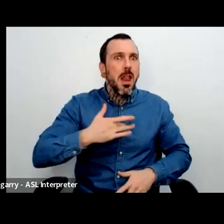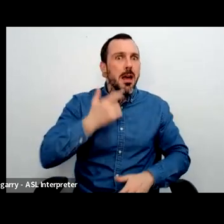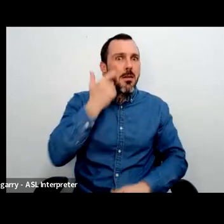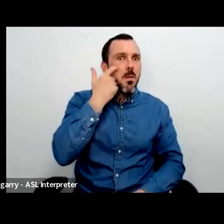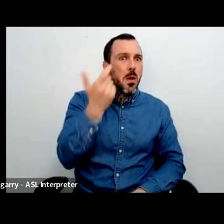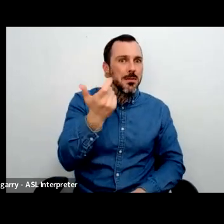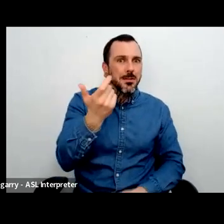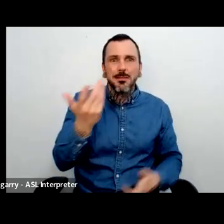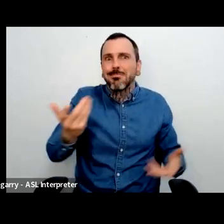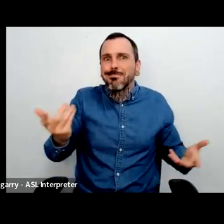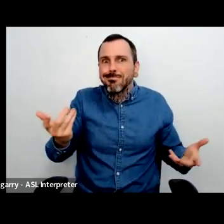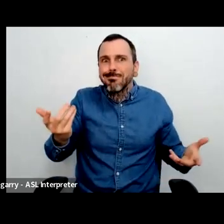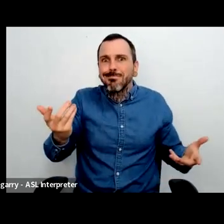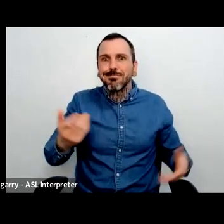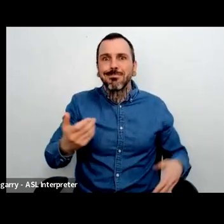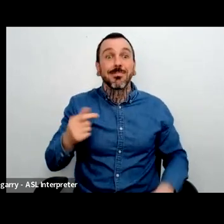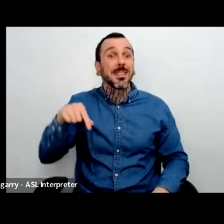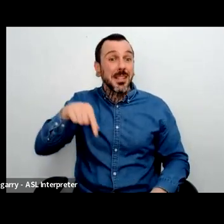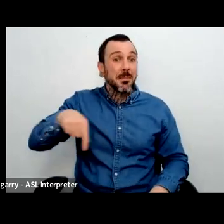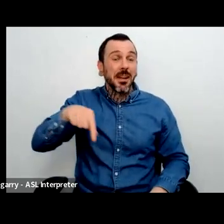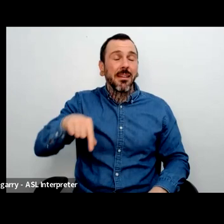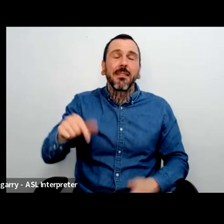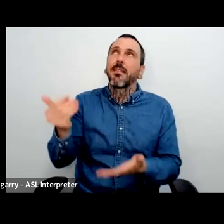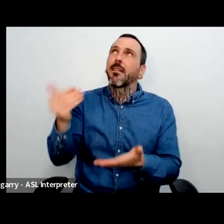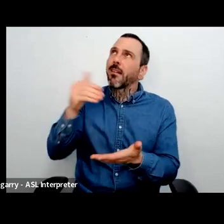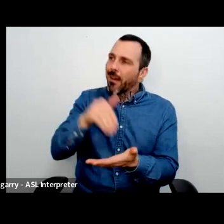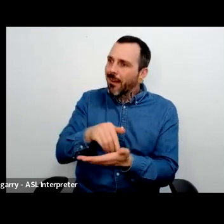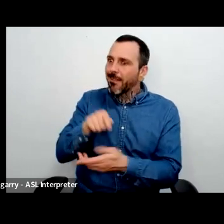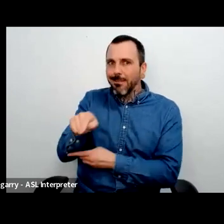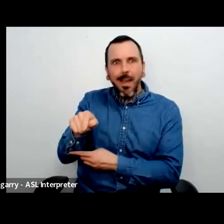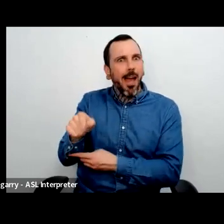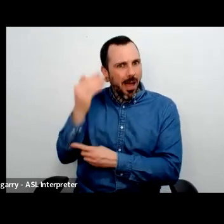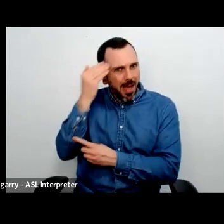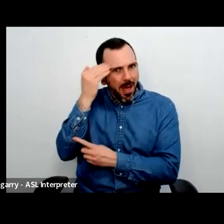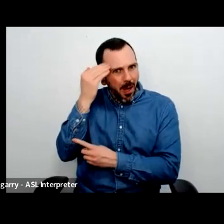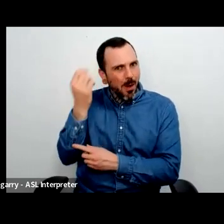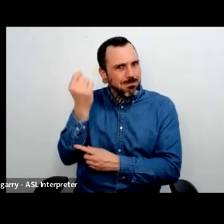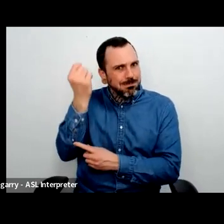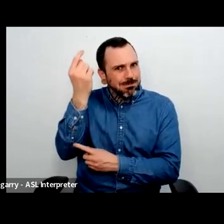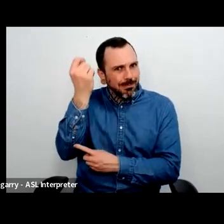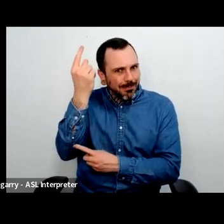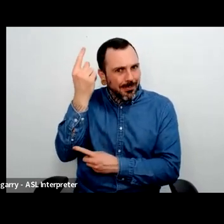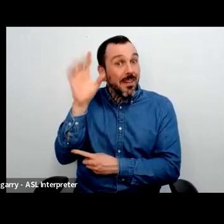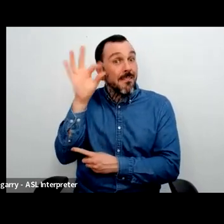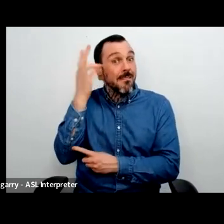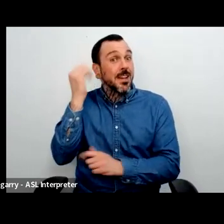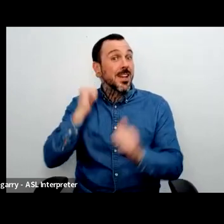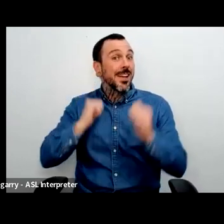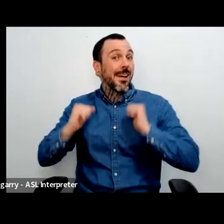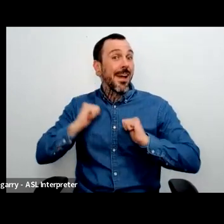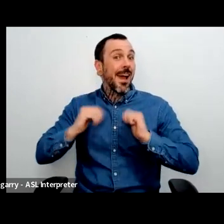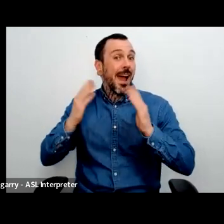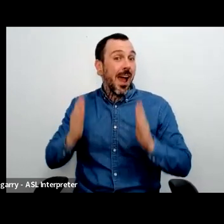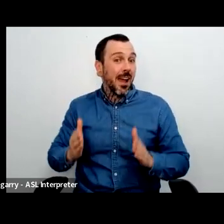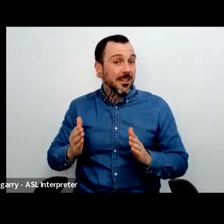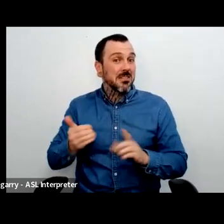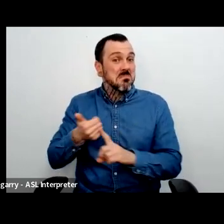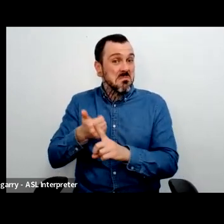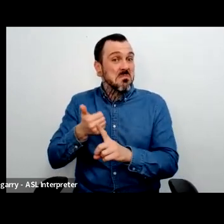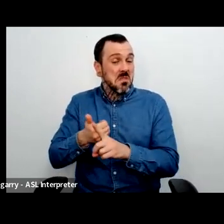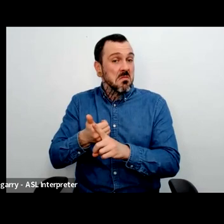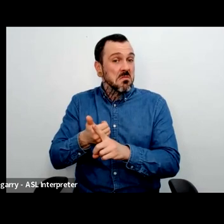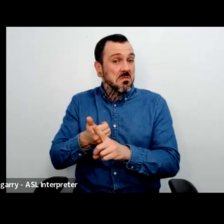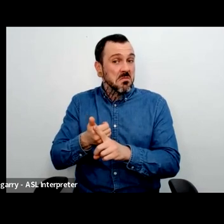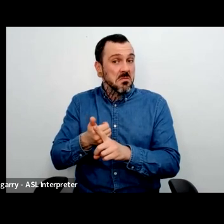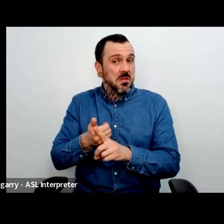they have this going on in Quebec. A lot of the French stage actors, Francophone stage actors, are appearing in